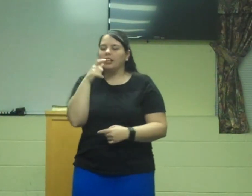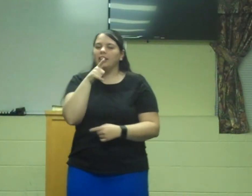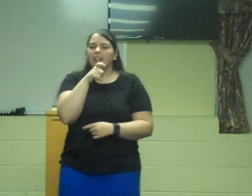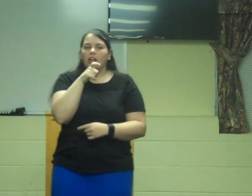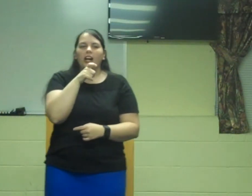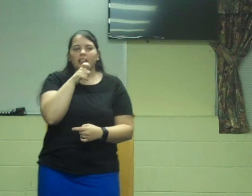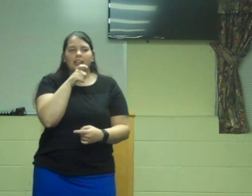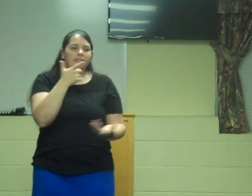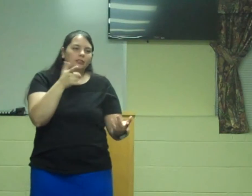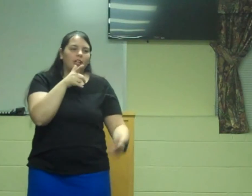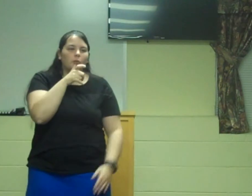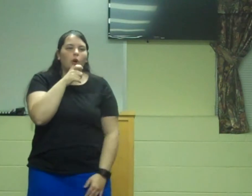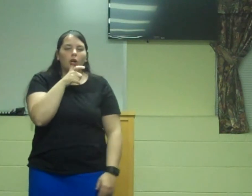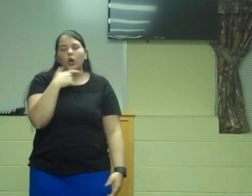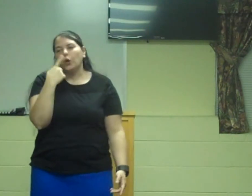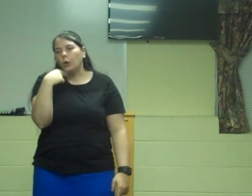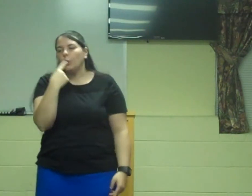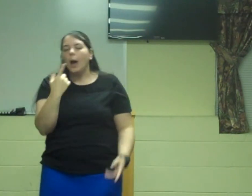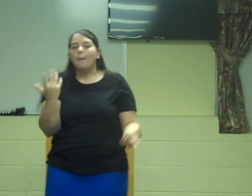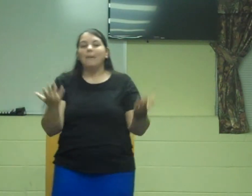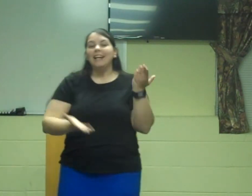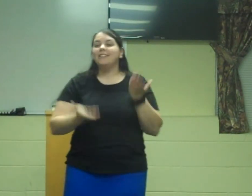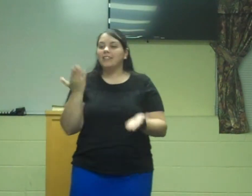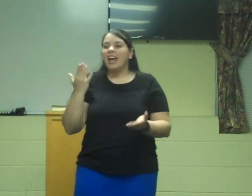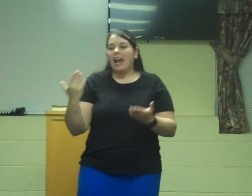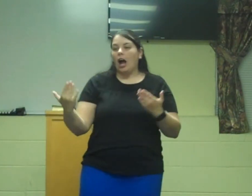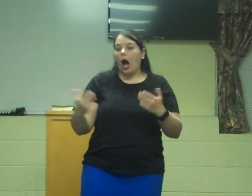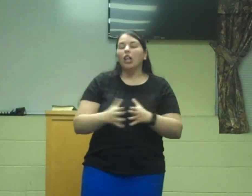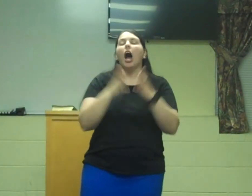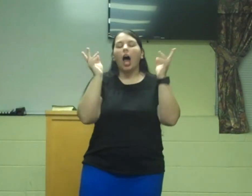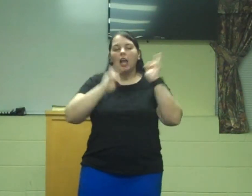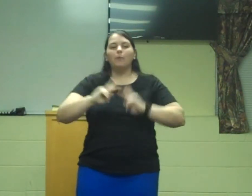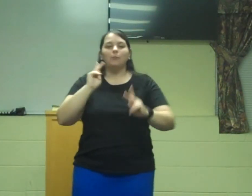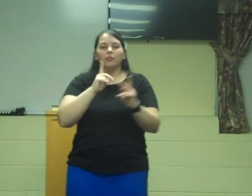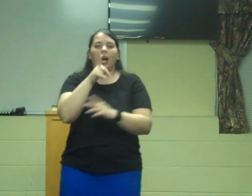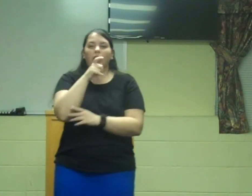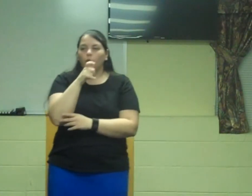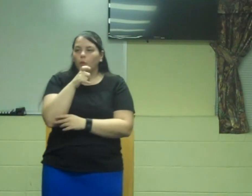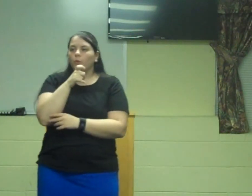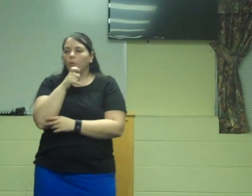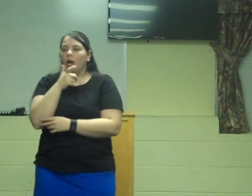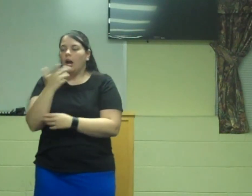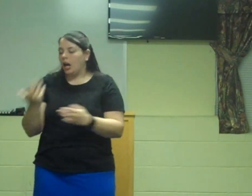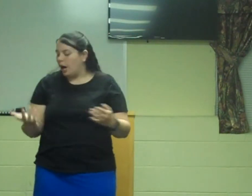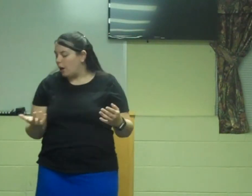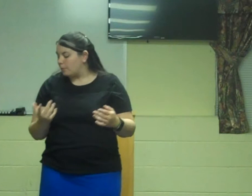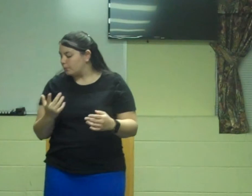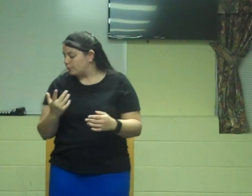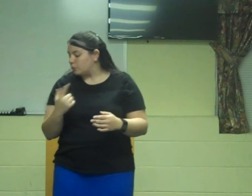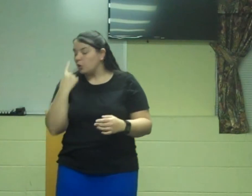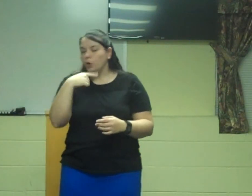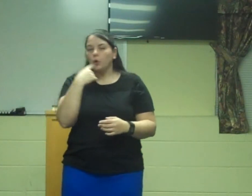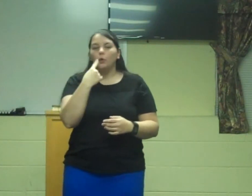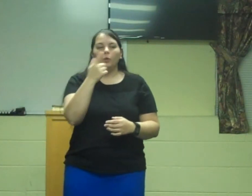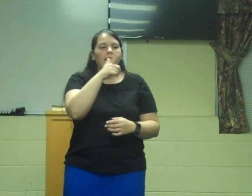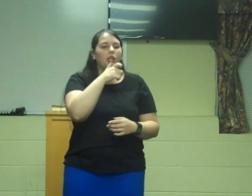ugly, who. But it's a lot of people sign who. So who and